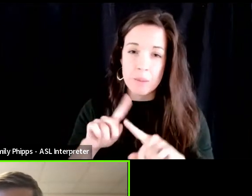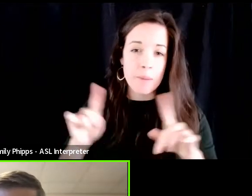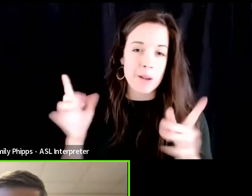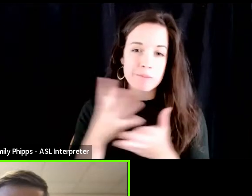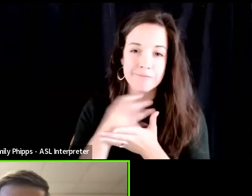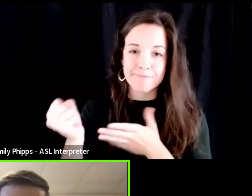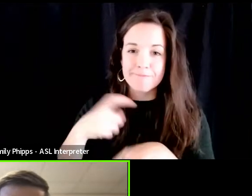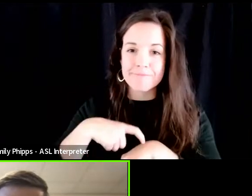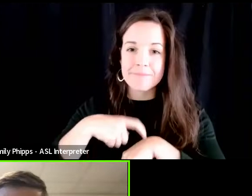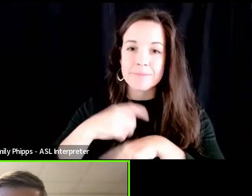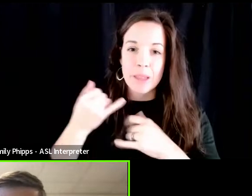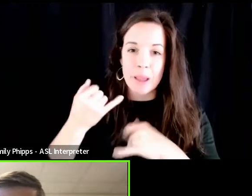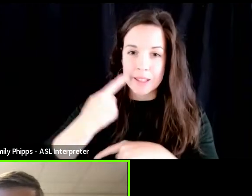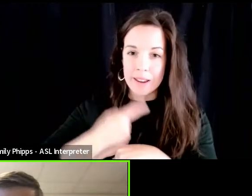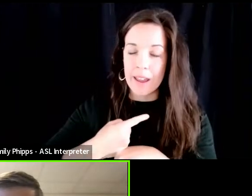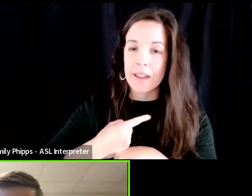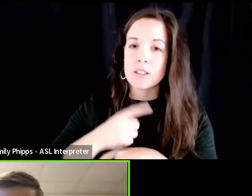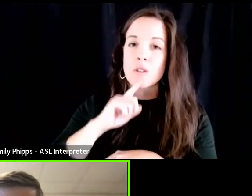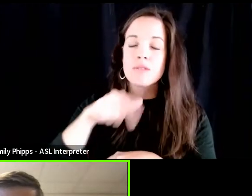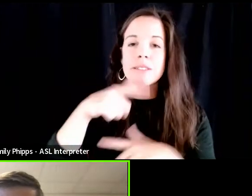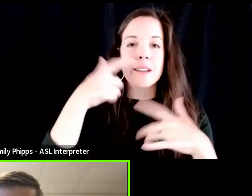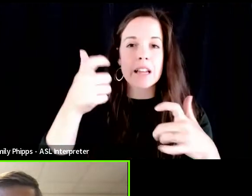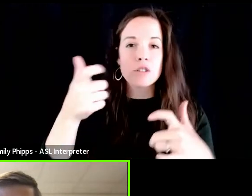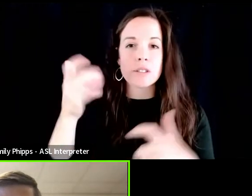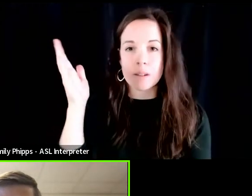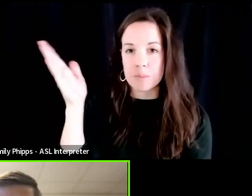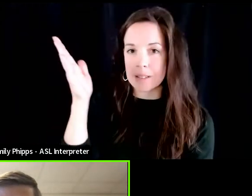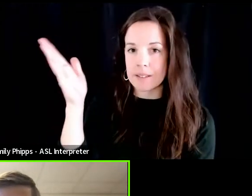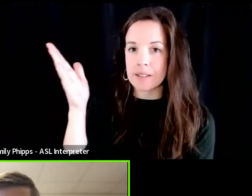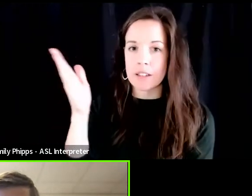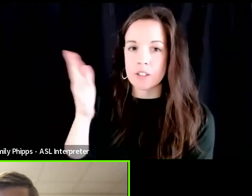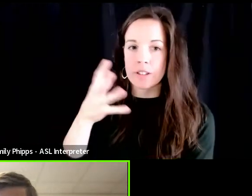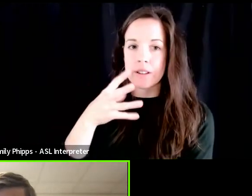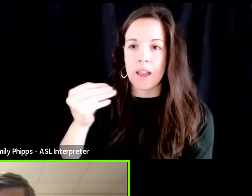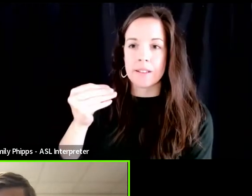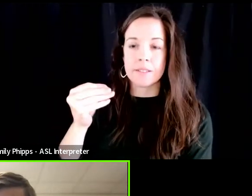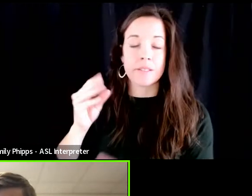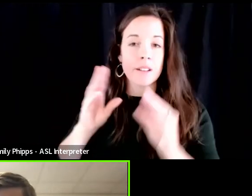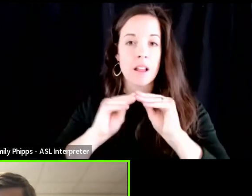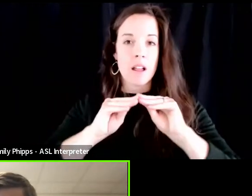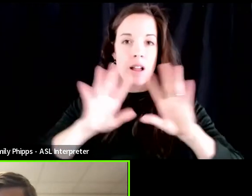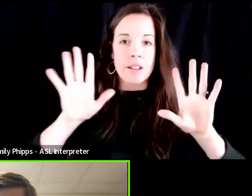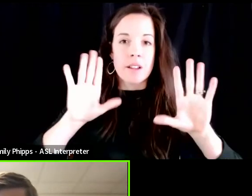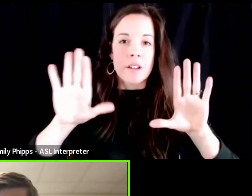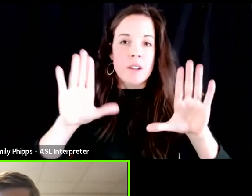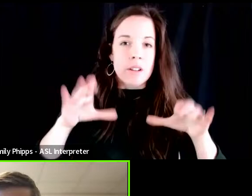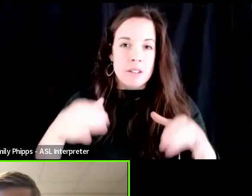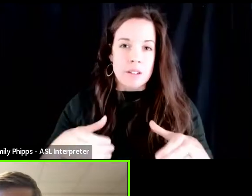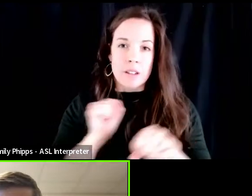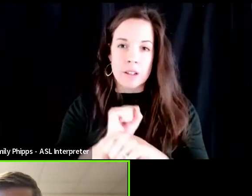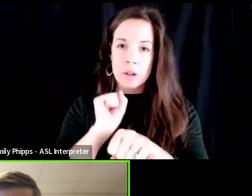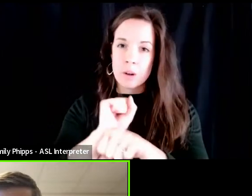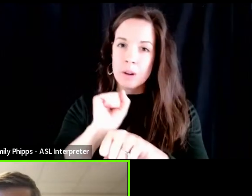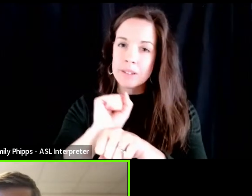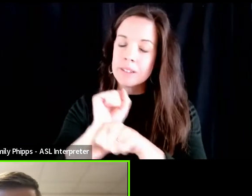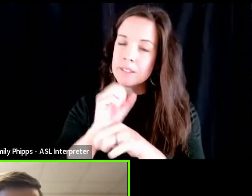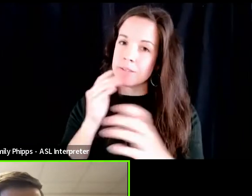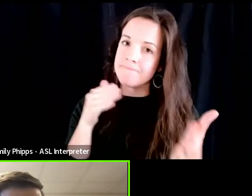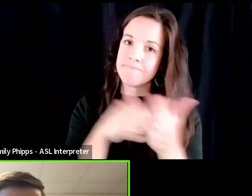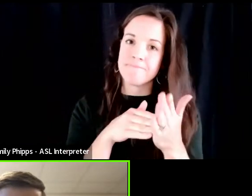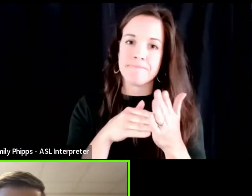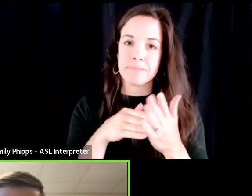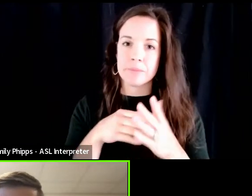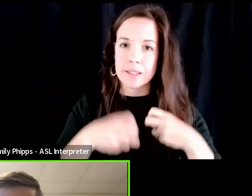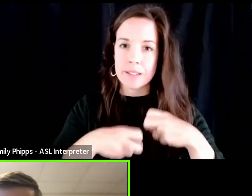time for today. It's a really interesting presentation. And I mean, obviously your group is working against a very difficult political